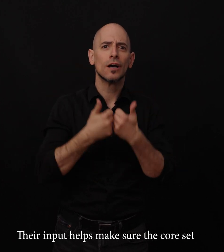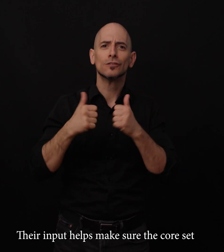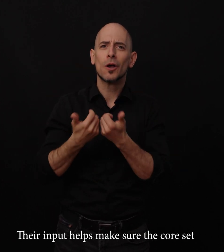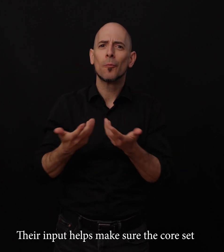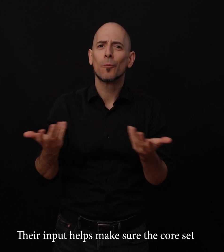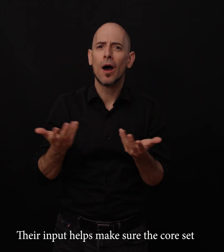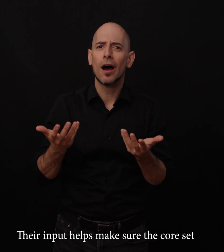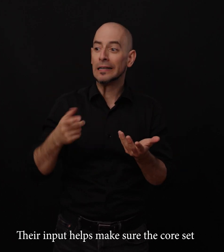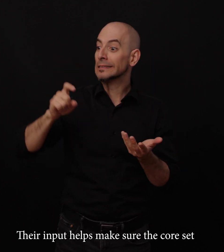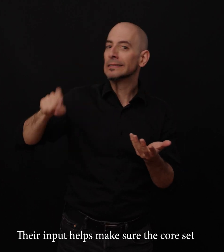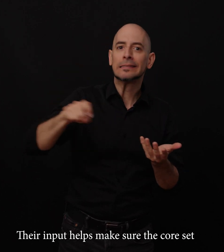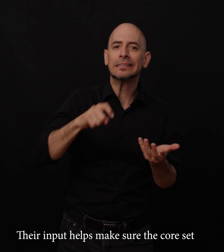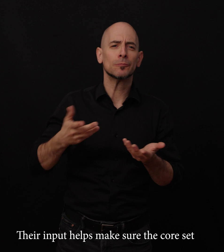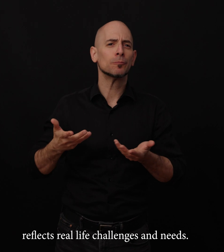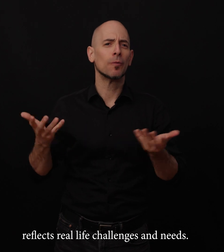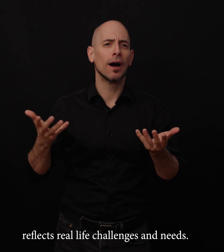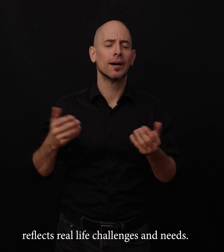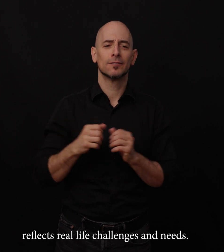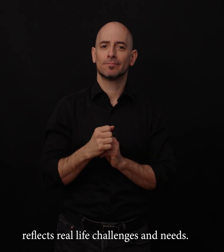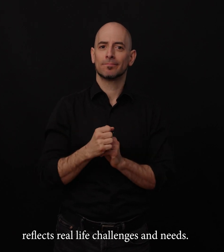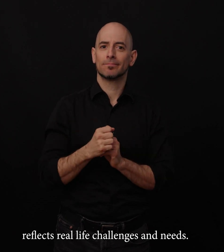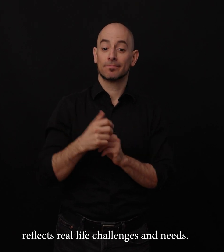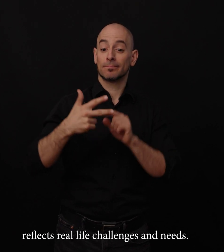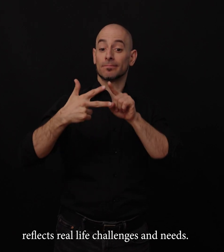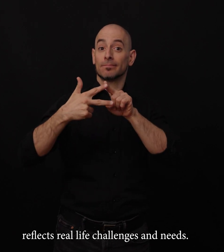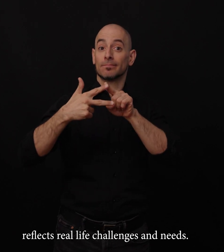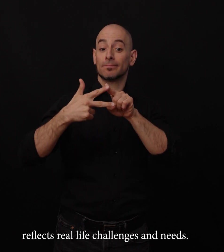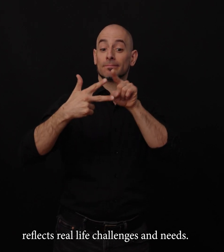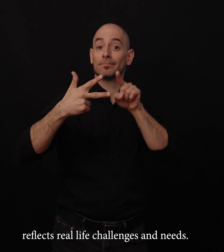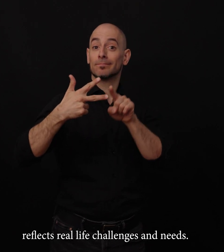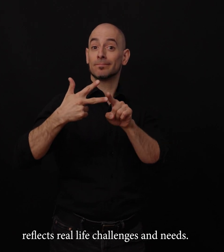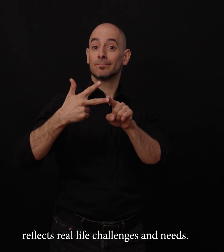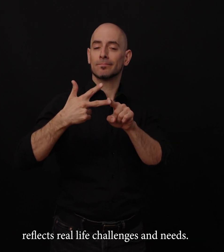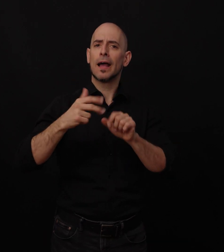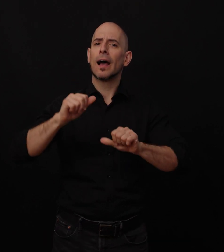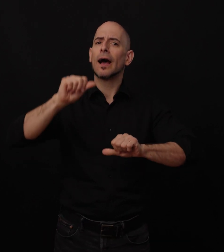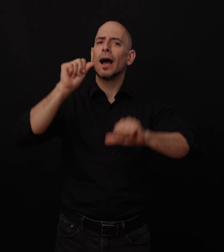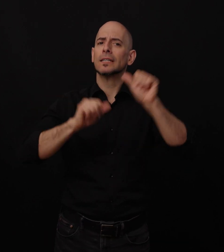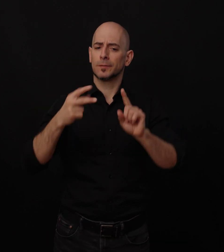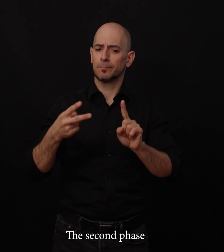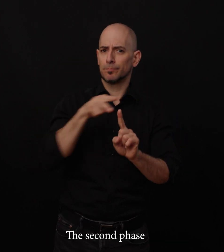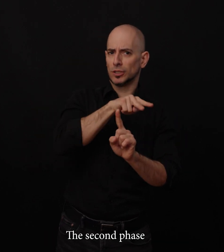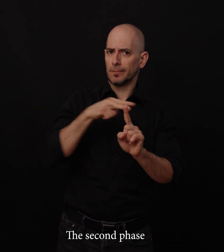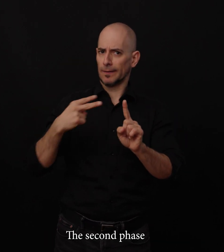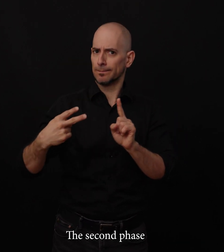make sure the core set reflects real-life challenges and needs. The second phase